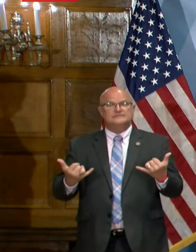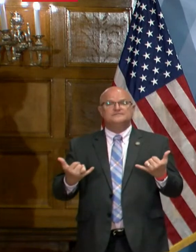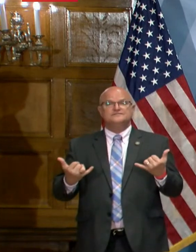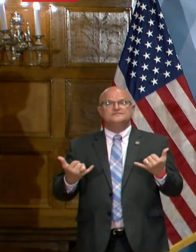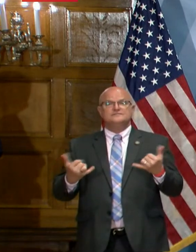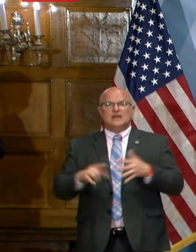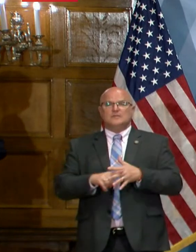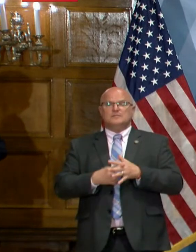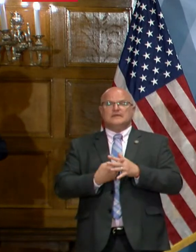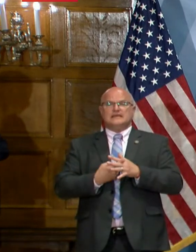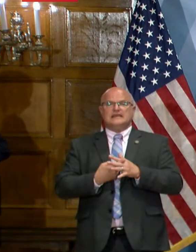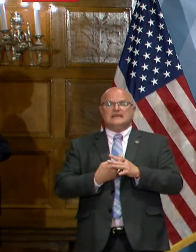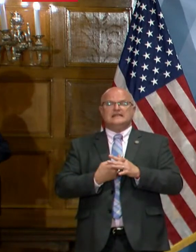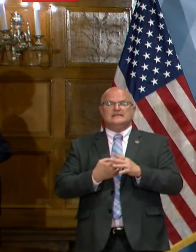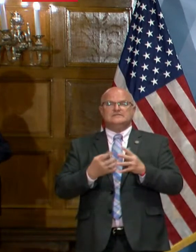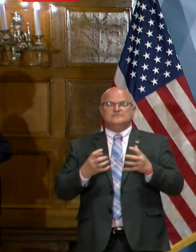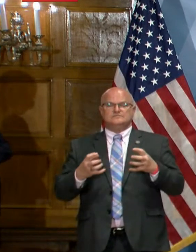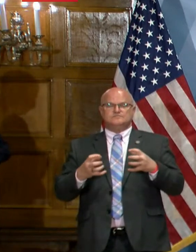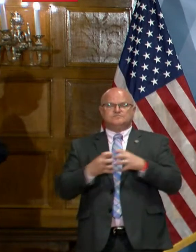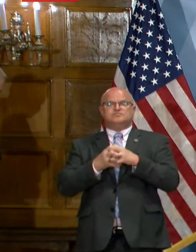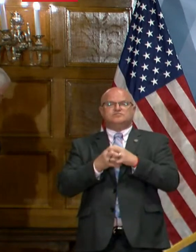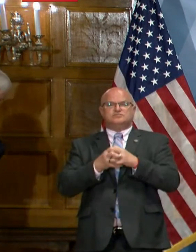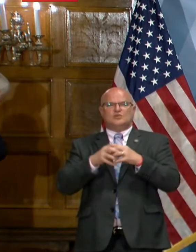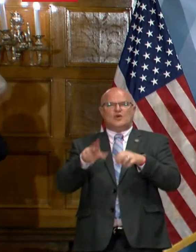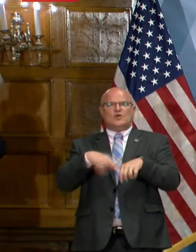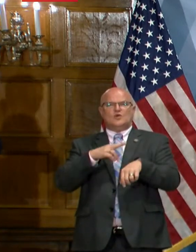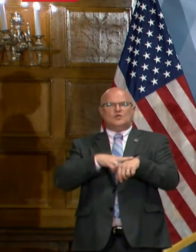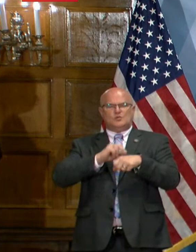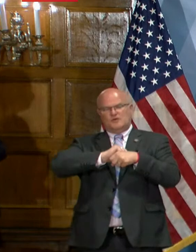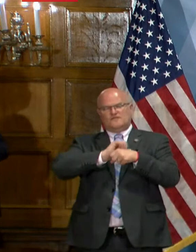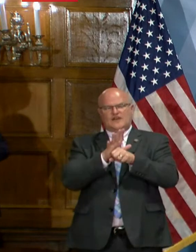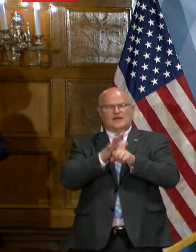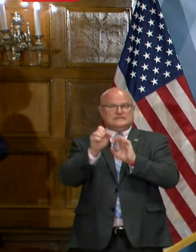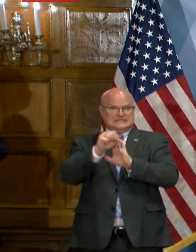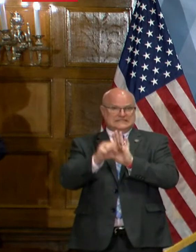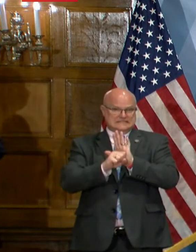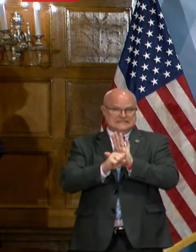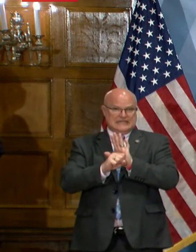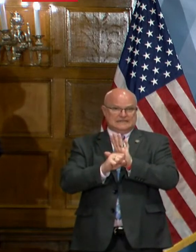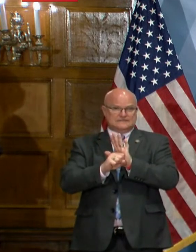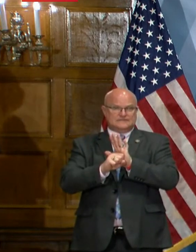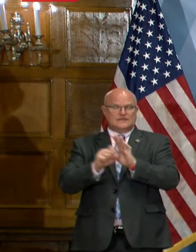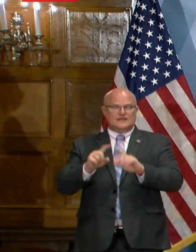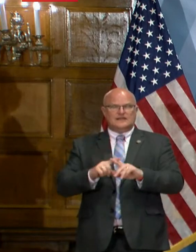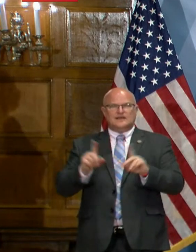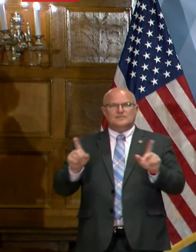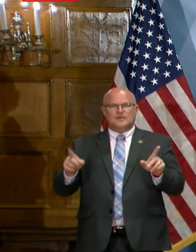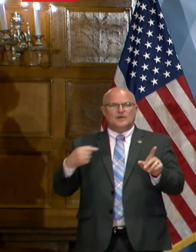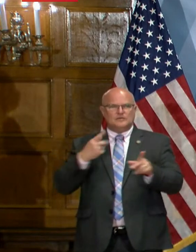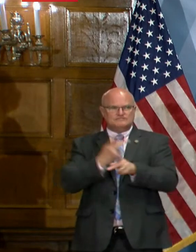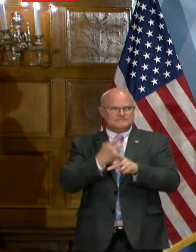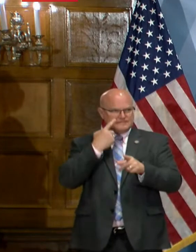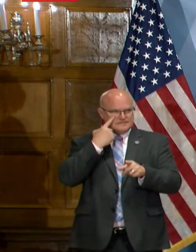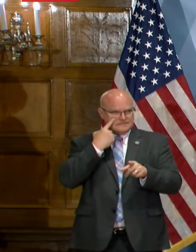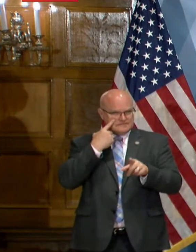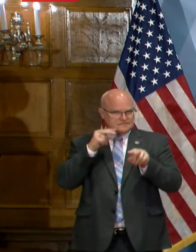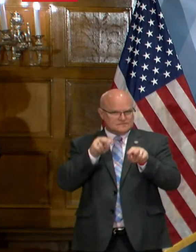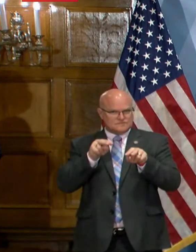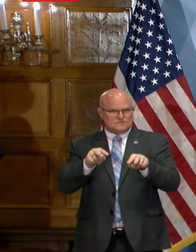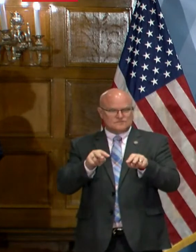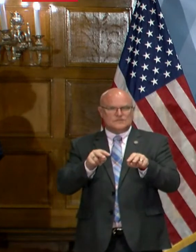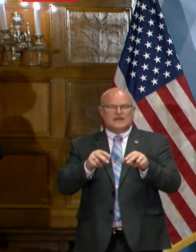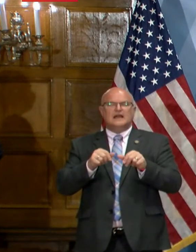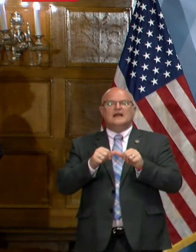They are beginning to form part of the normal repertoire of viruses in the state, but we're keeping a close eye on this, and we will